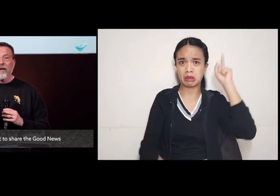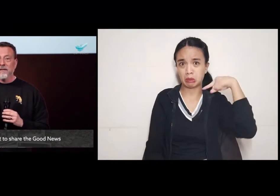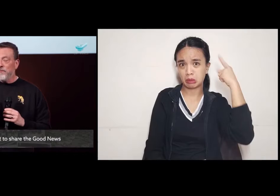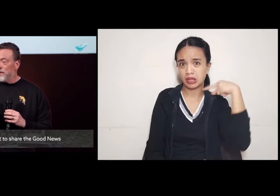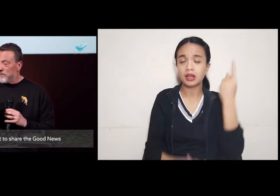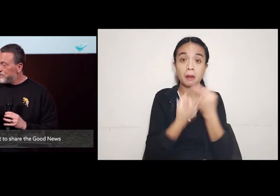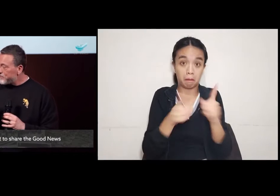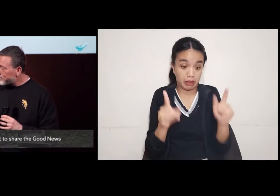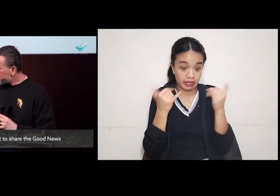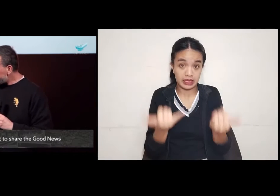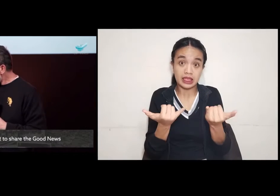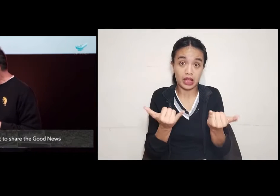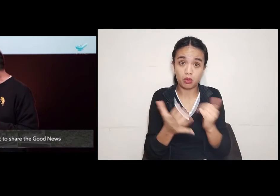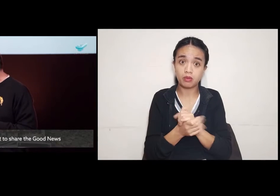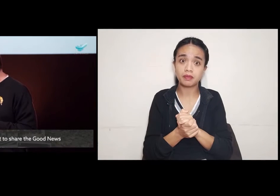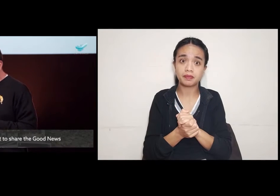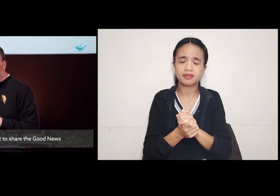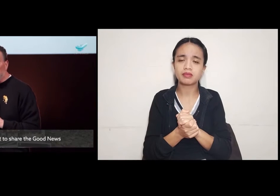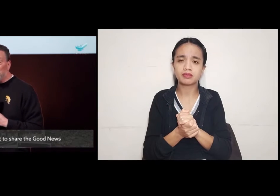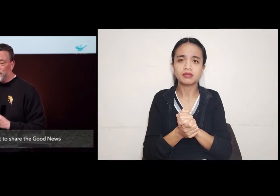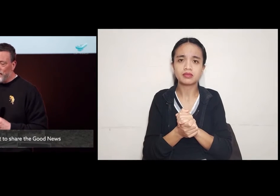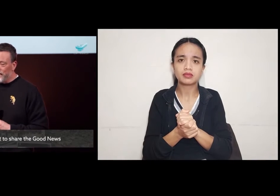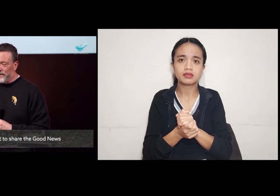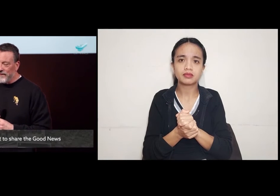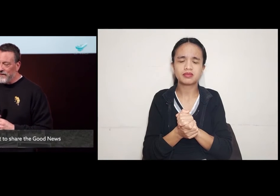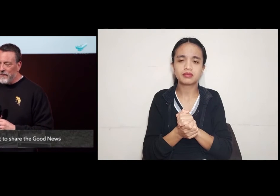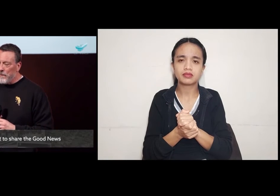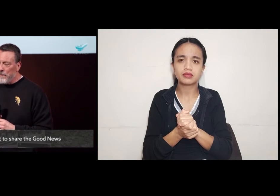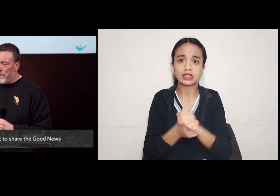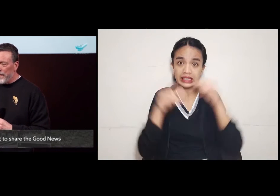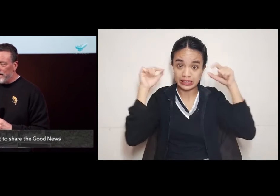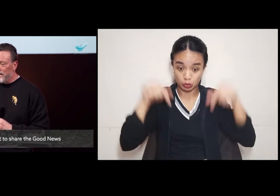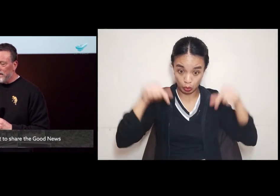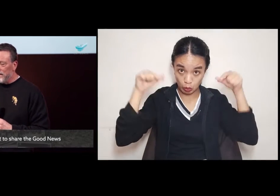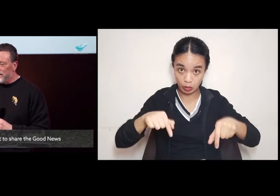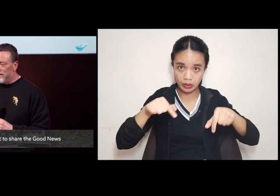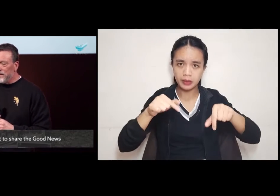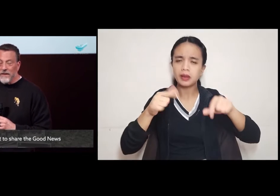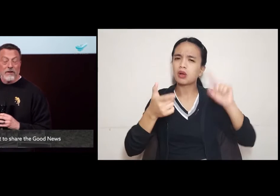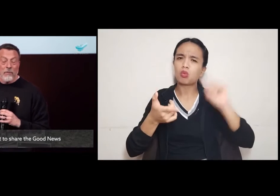It's crazy, but this moment